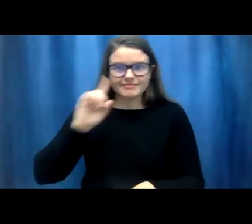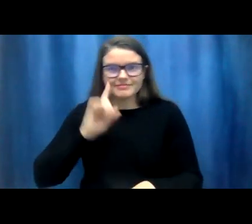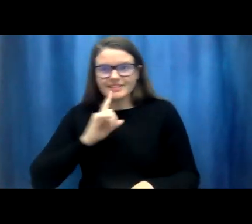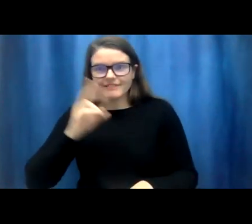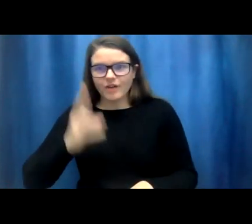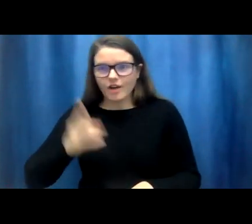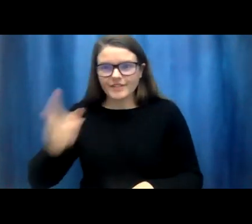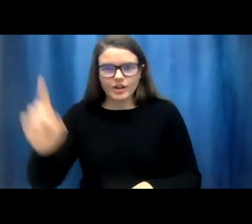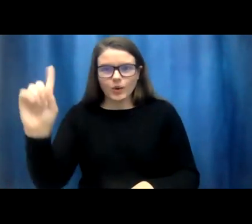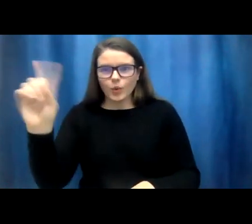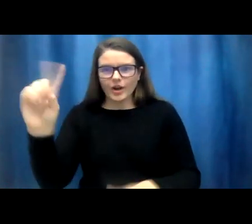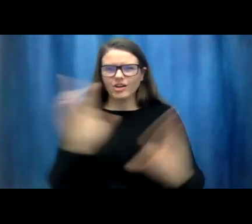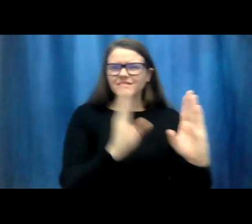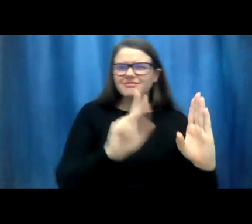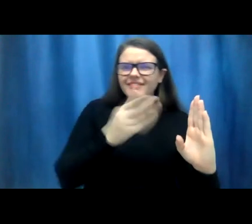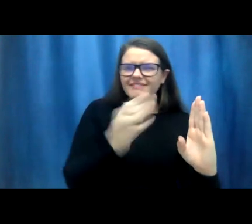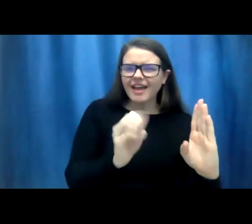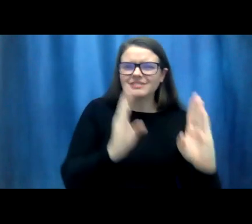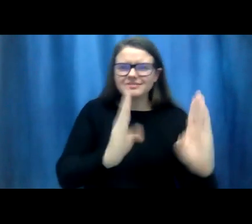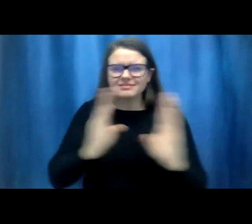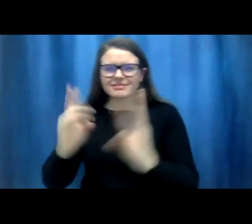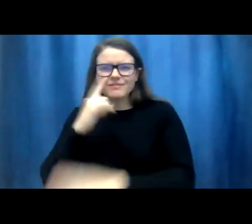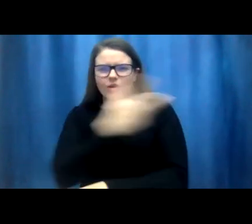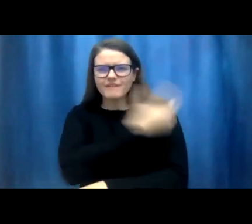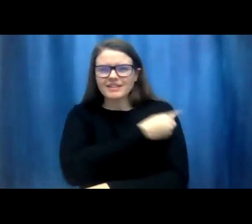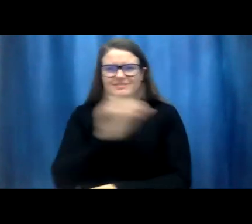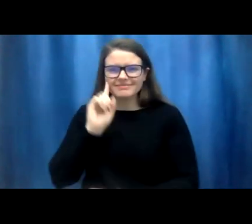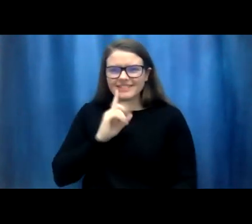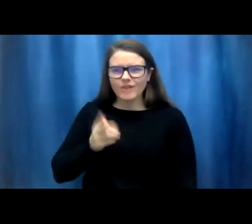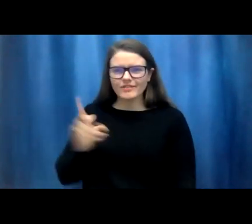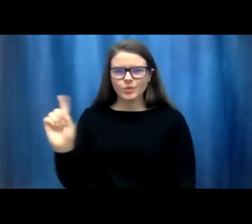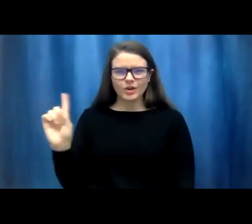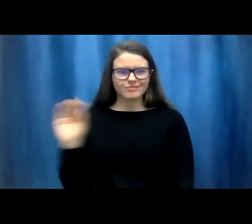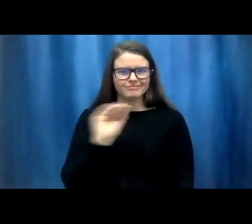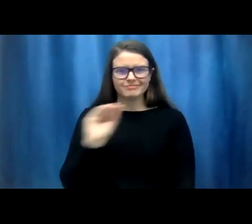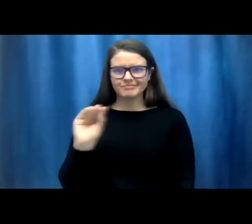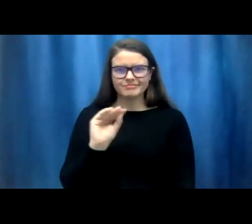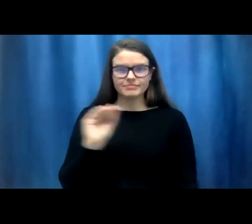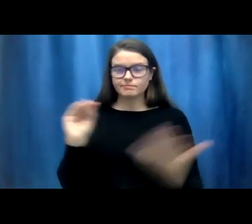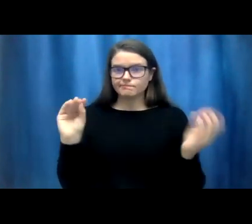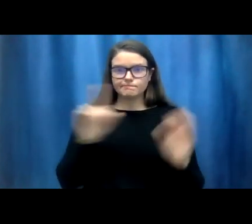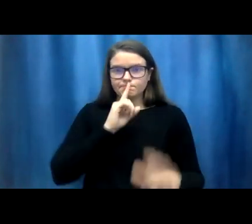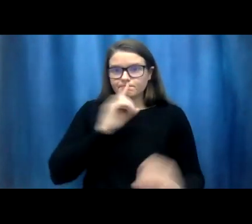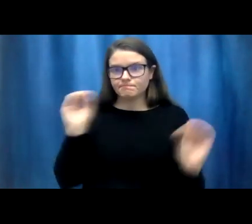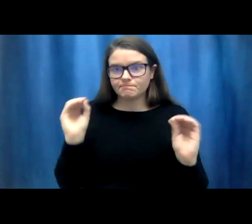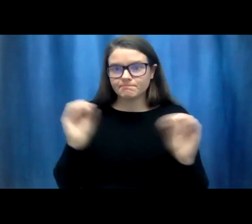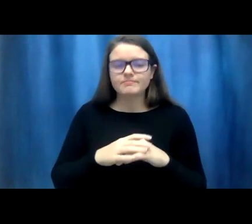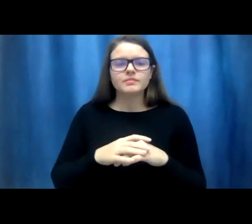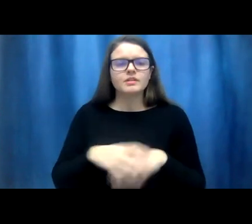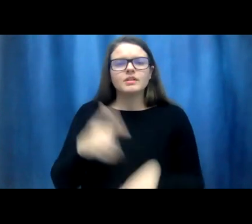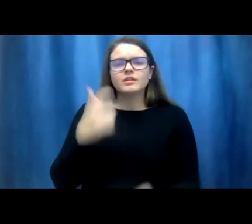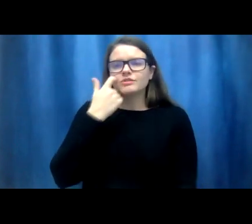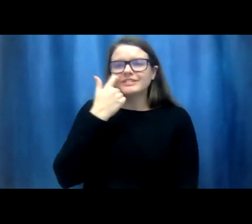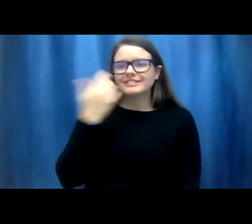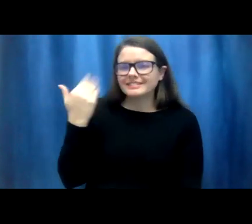in on the different phases for the vaccination in the state of Rhode Island. And I think recently Carmen